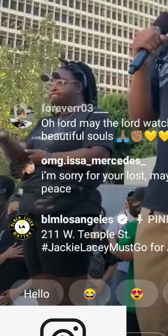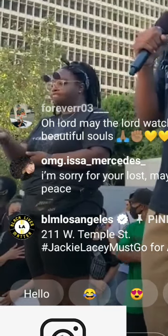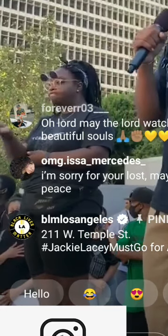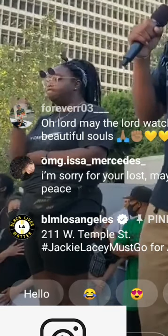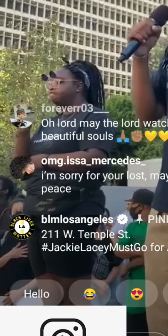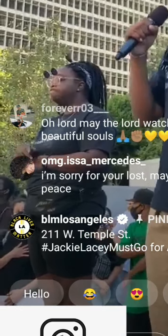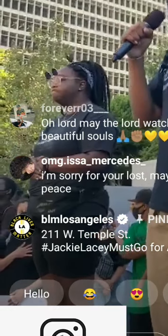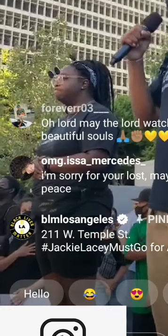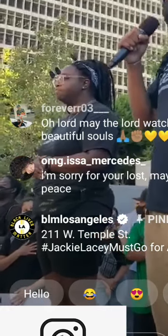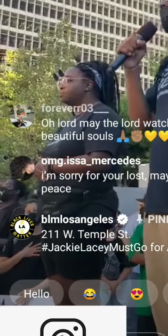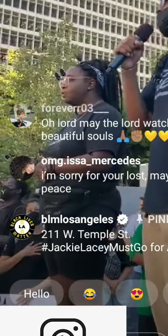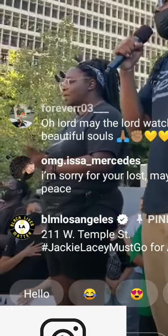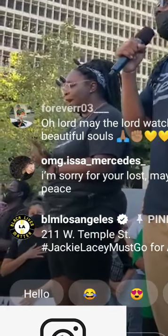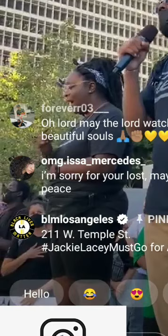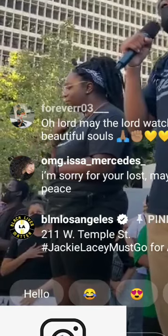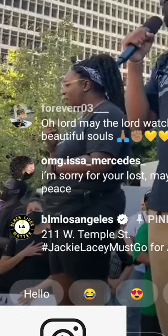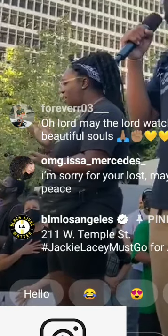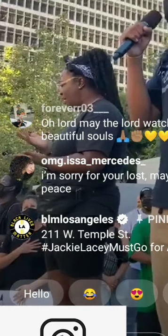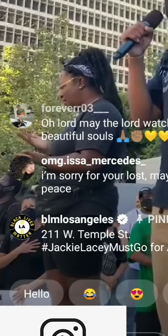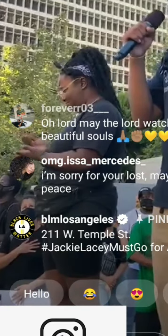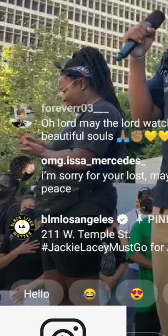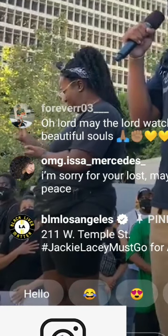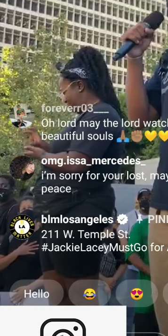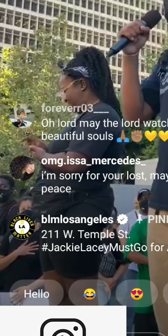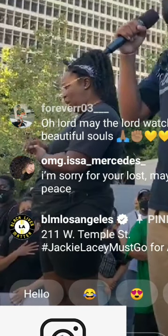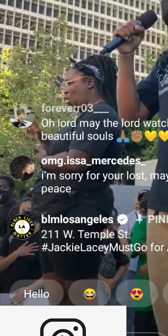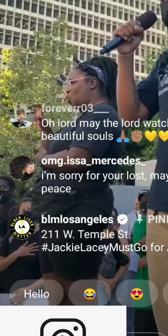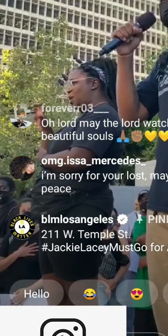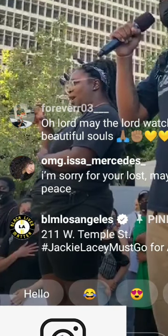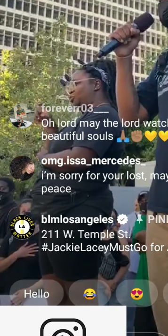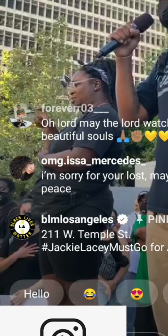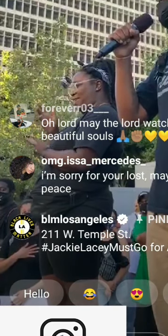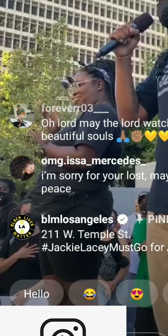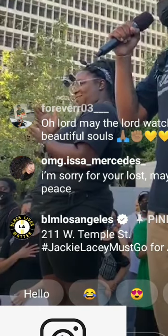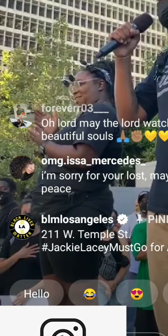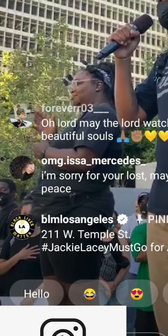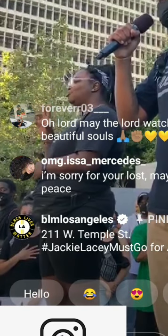a mere hashtag, a memory that you reflect on.